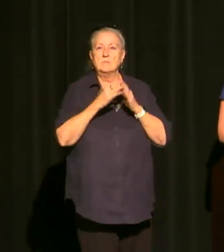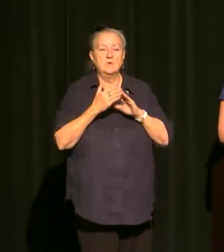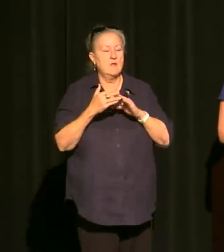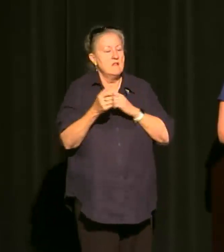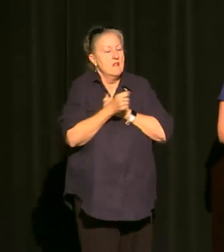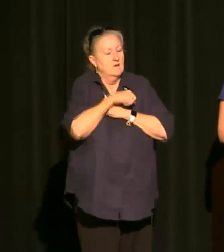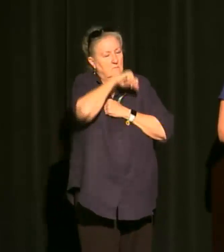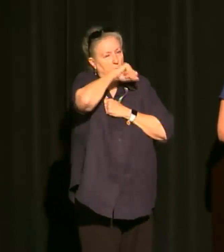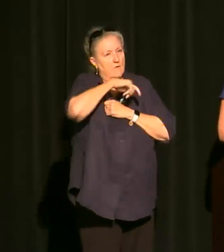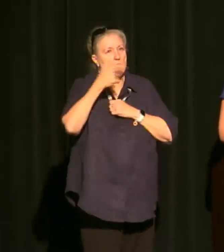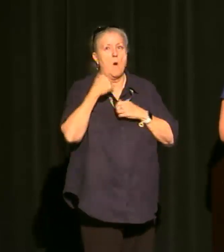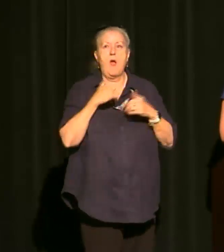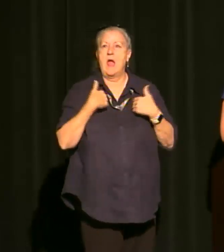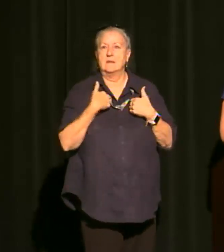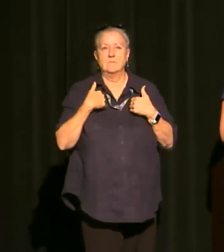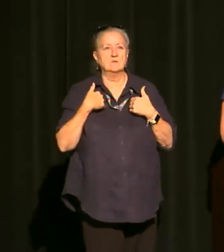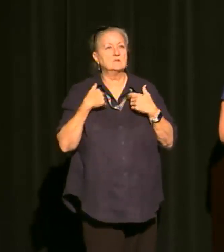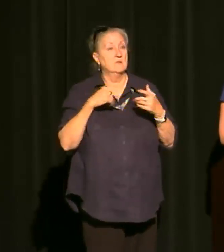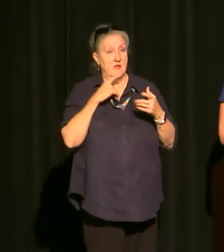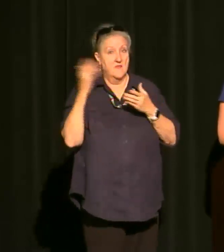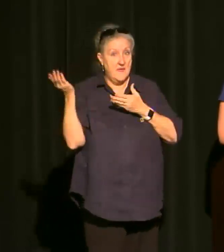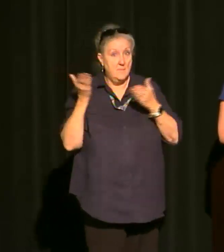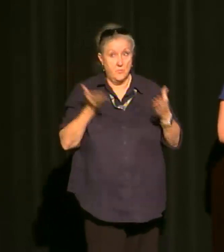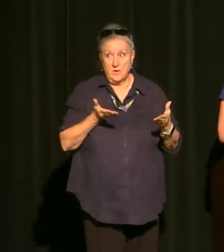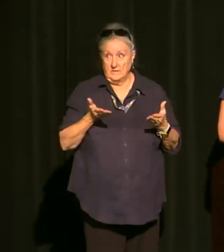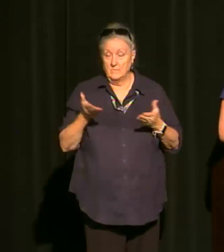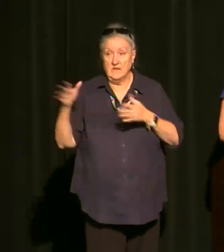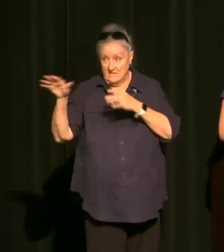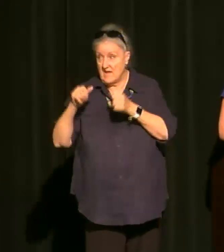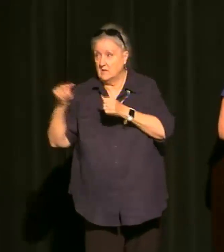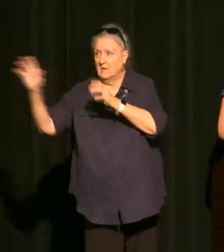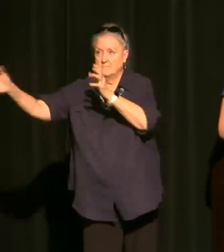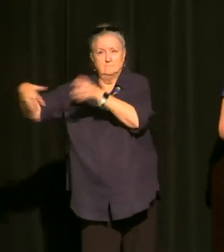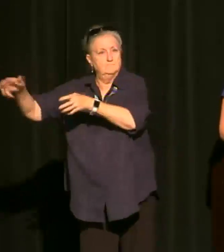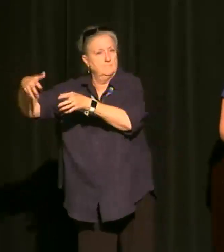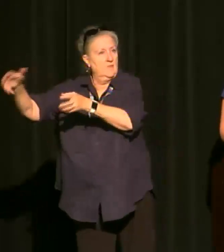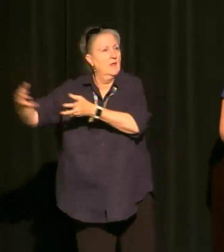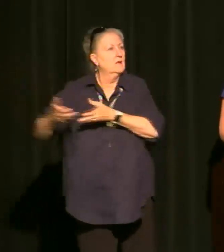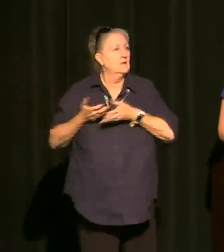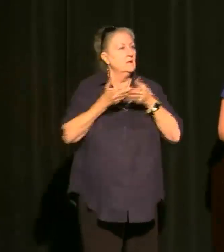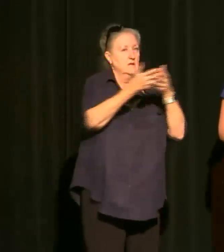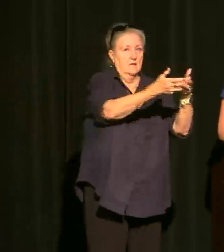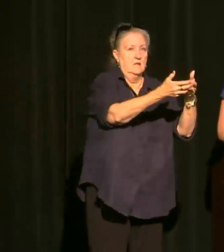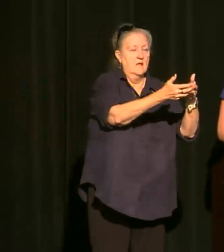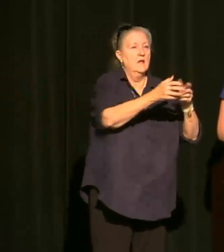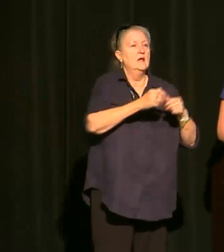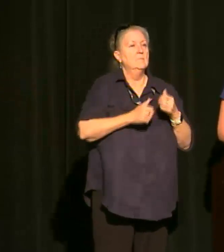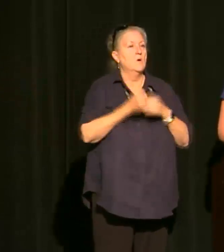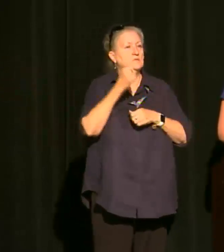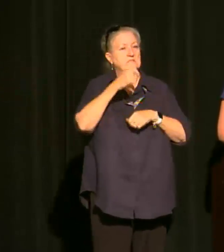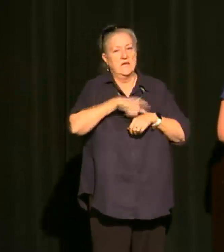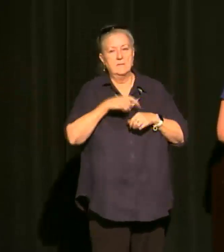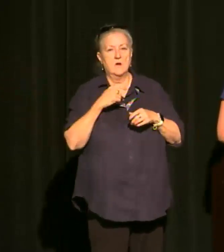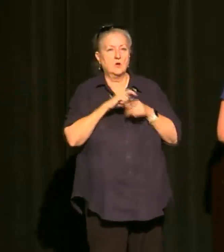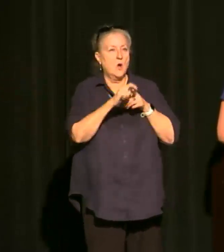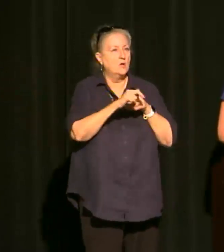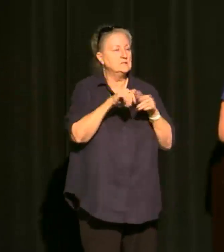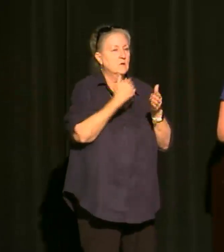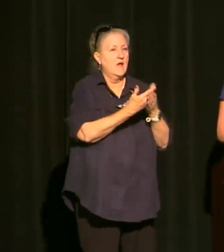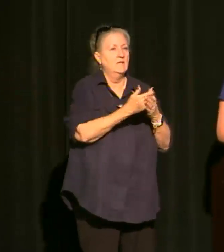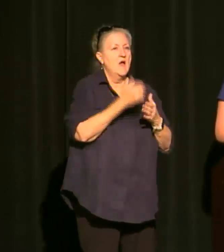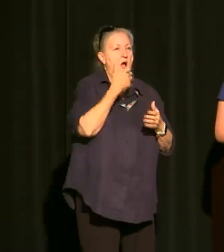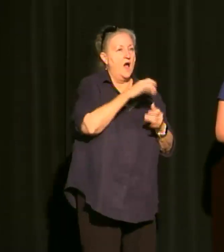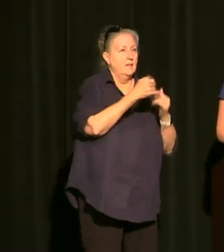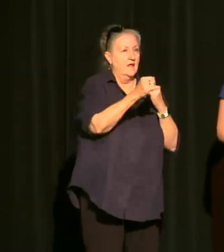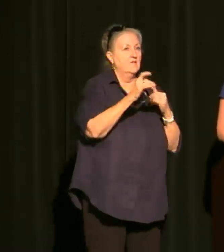love for their animals, the fact that they bring them with them when they evacuate. At this time, most of our calls coming into the hotline have been